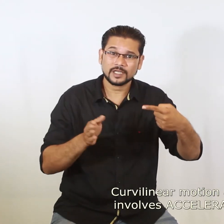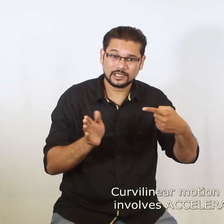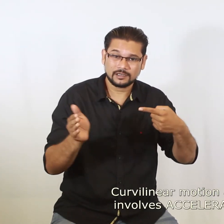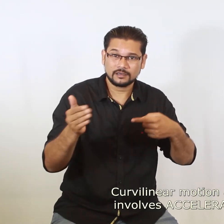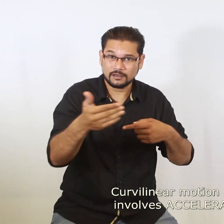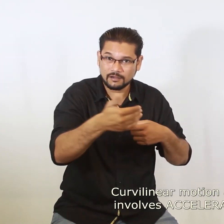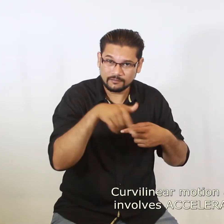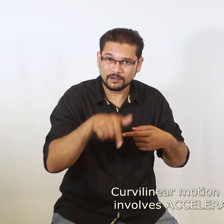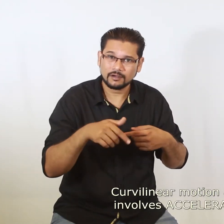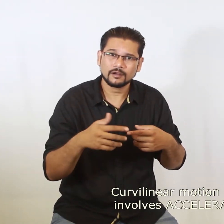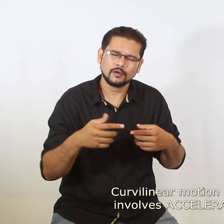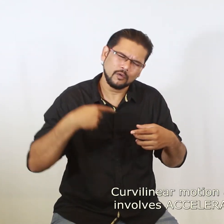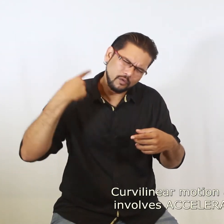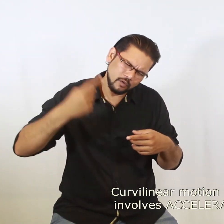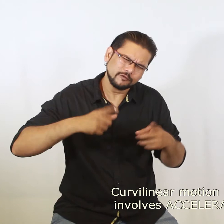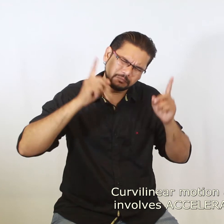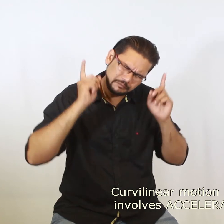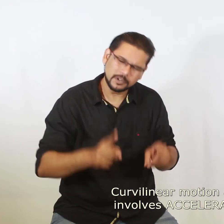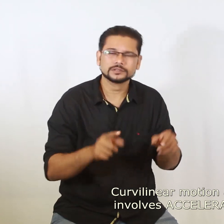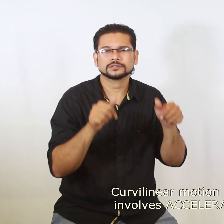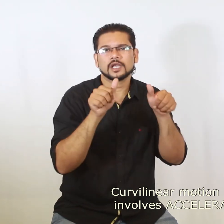Curvilinear motion always involves acceleration.